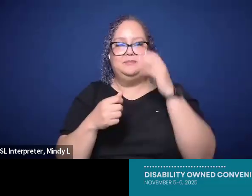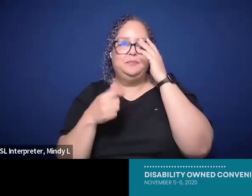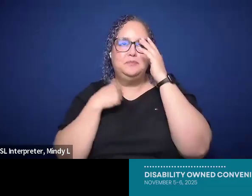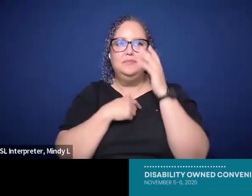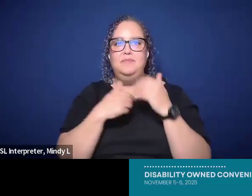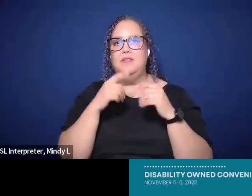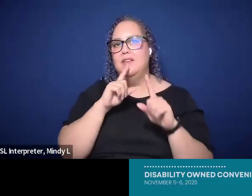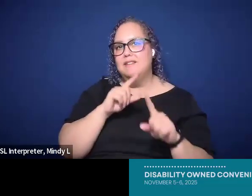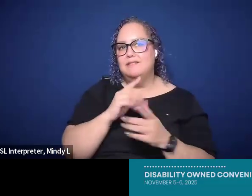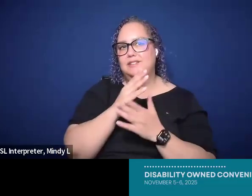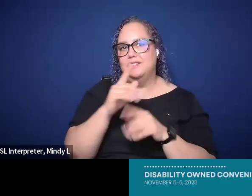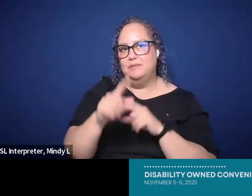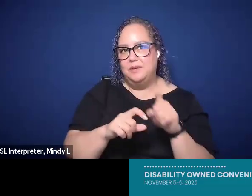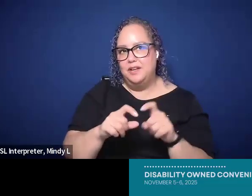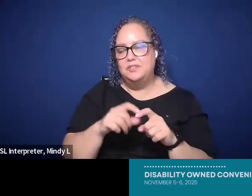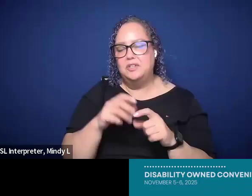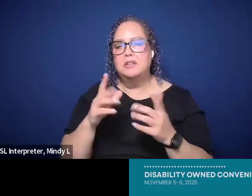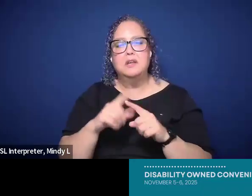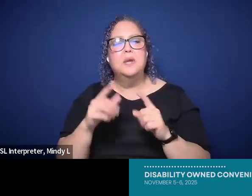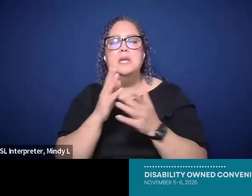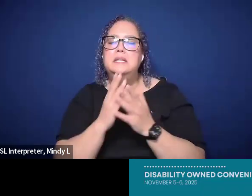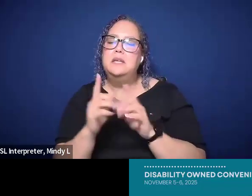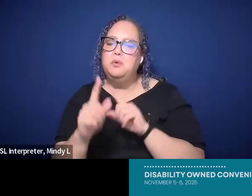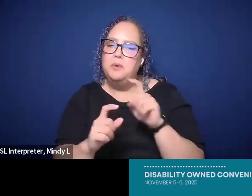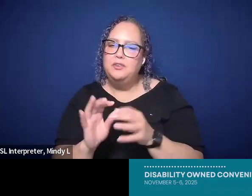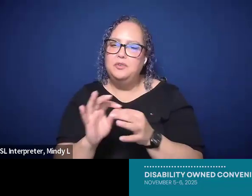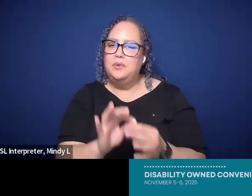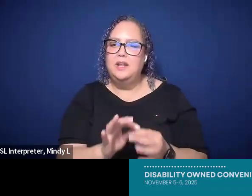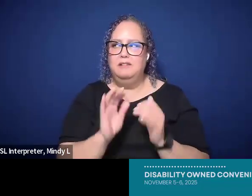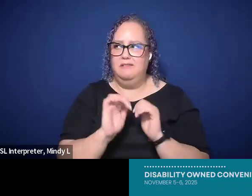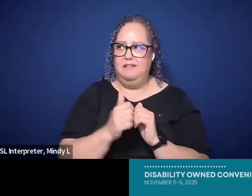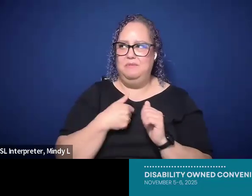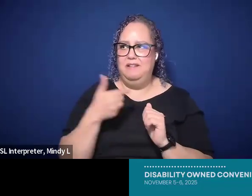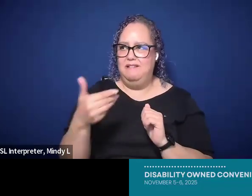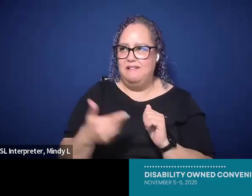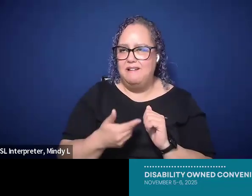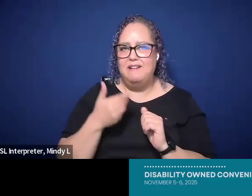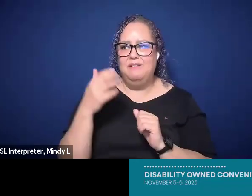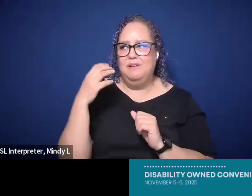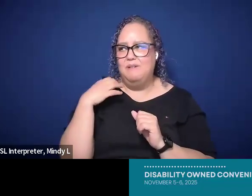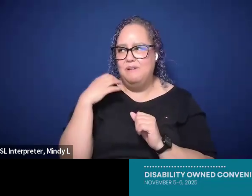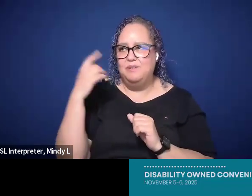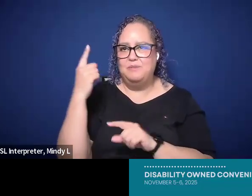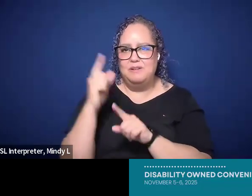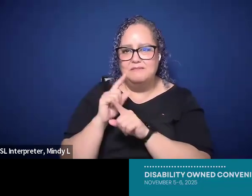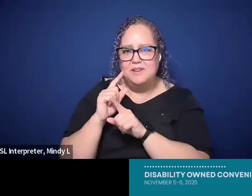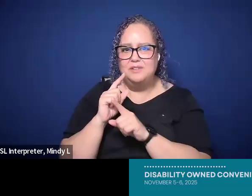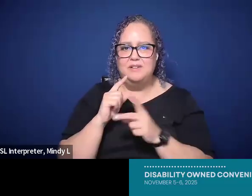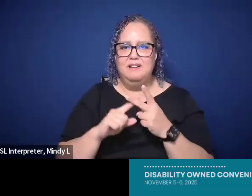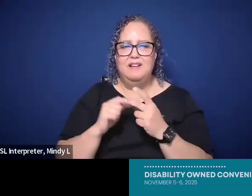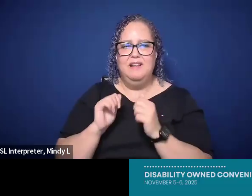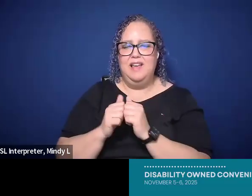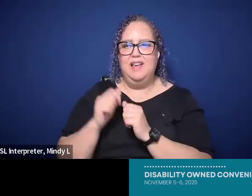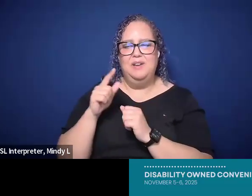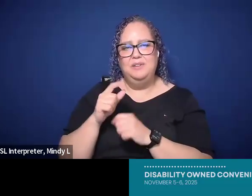like hiring a coach or a mentor, and how did you go about vetting to make sure that the people you were working with were both